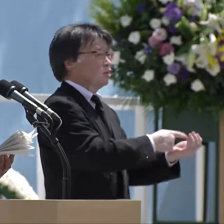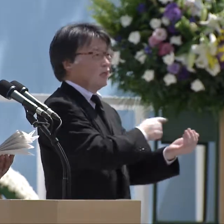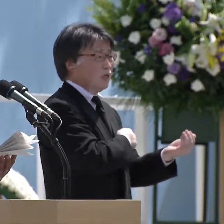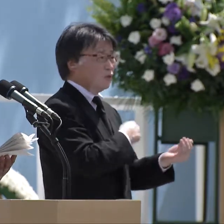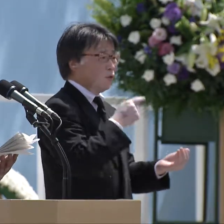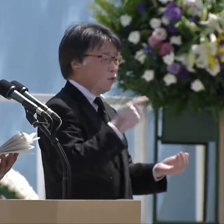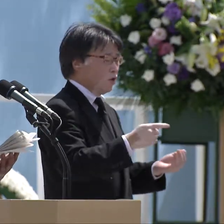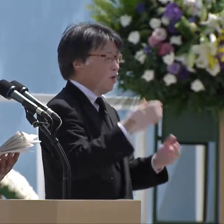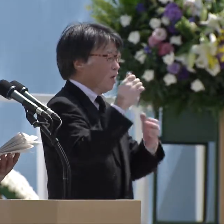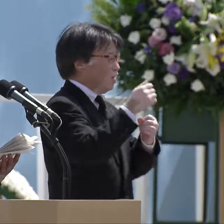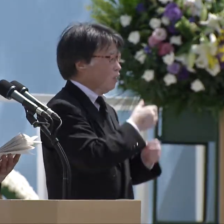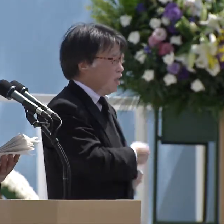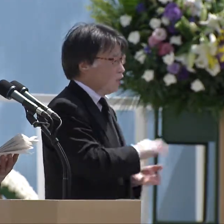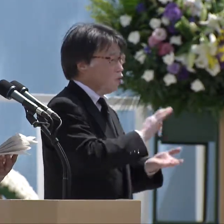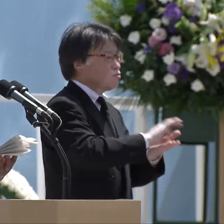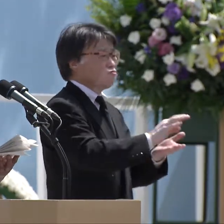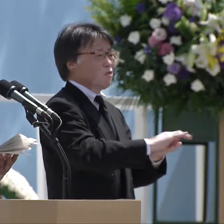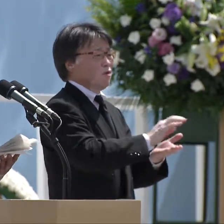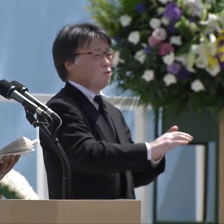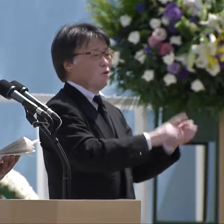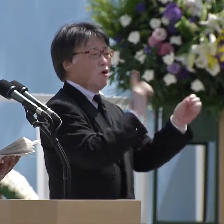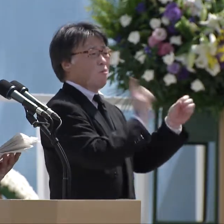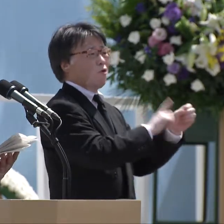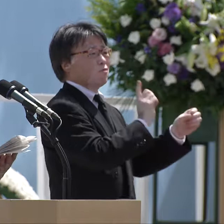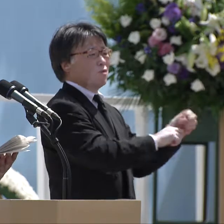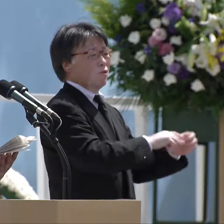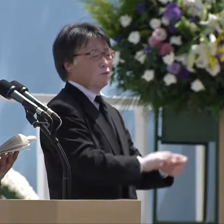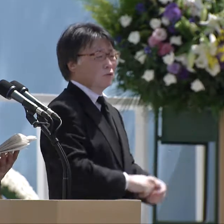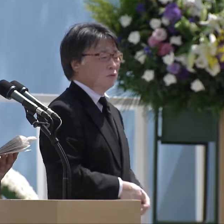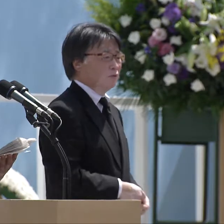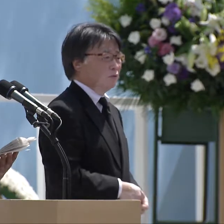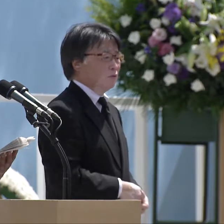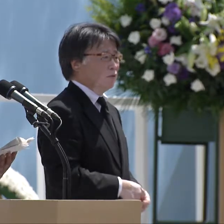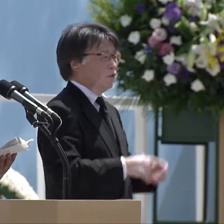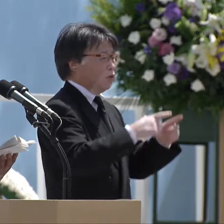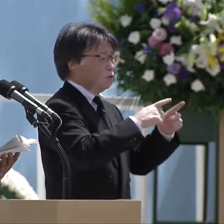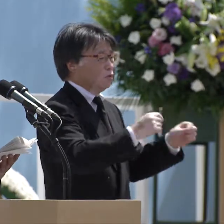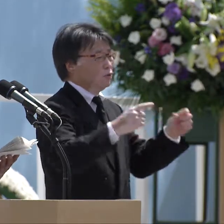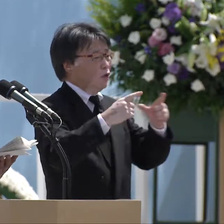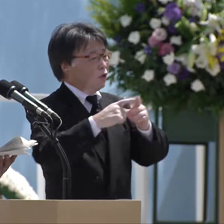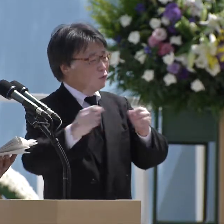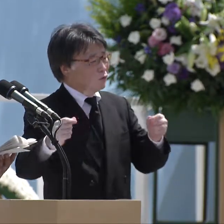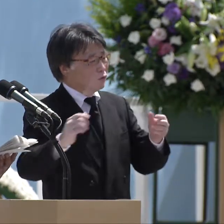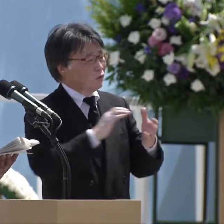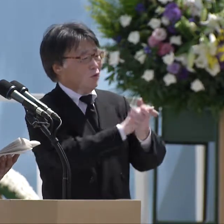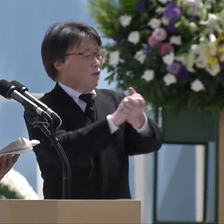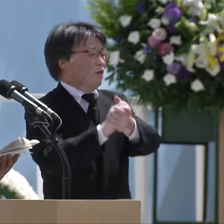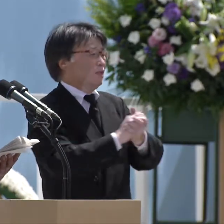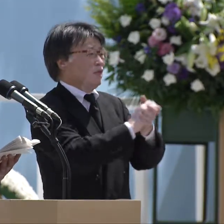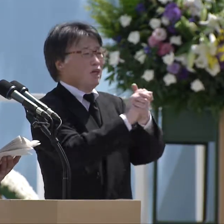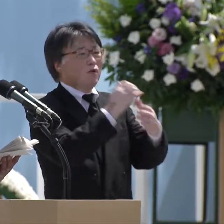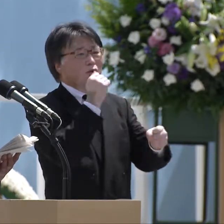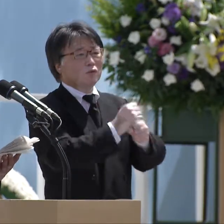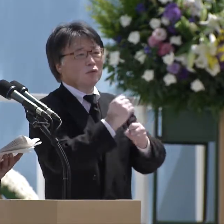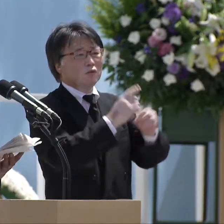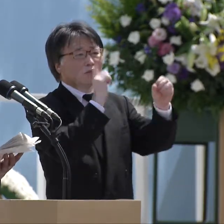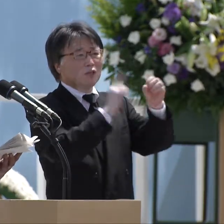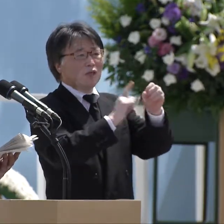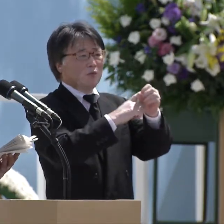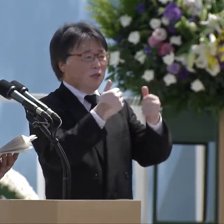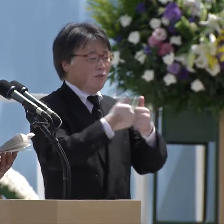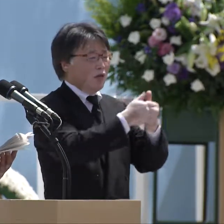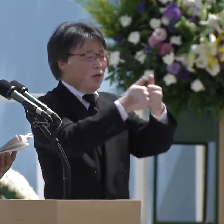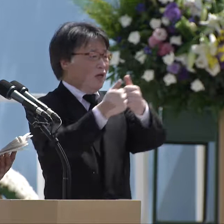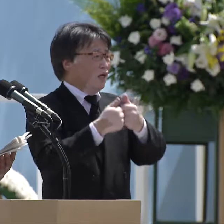as long as there are countries that cannot create trusting relations with each other. This nuclear deterrence exists on the premise that